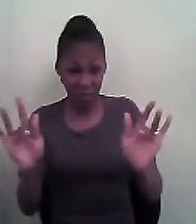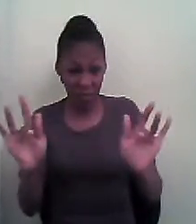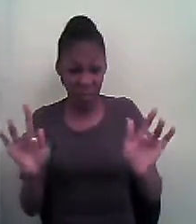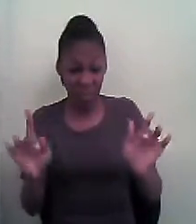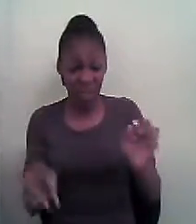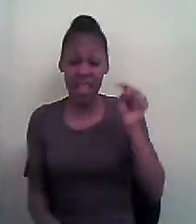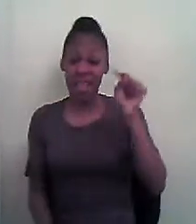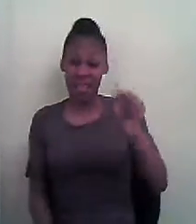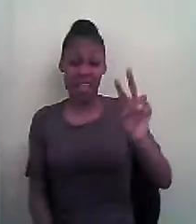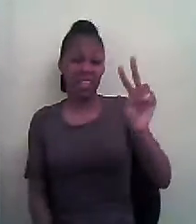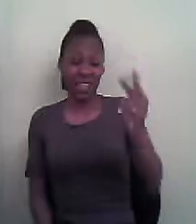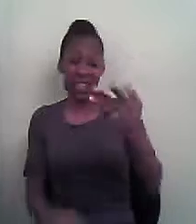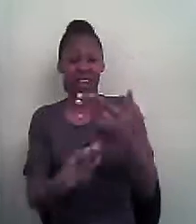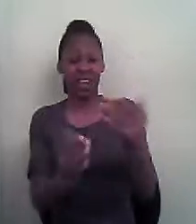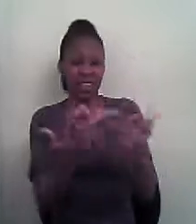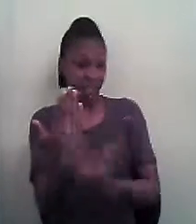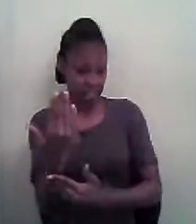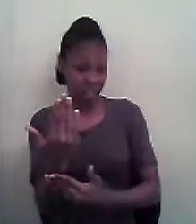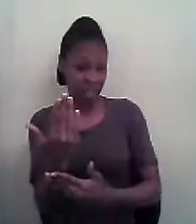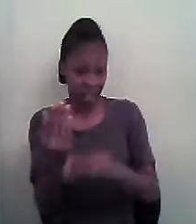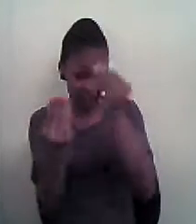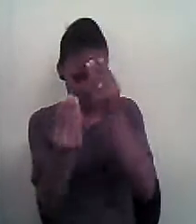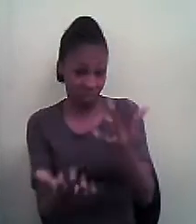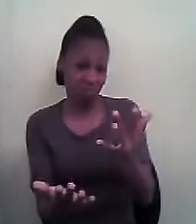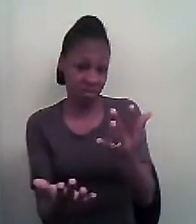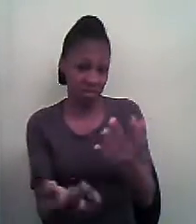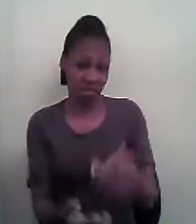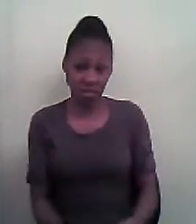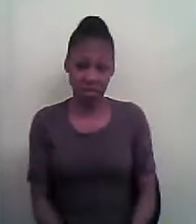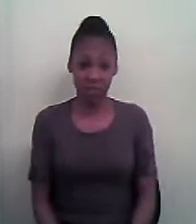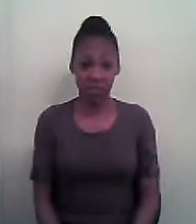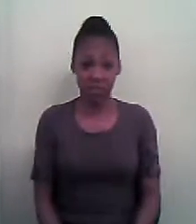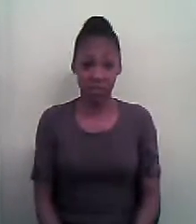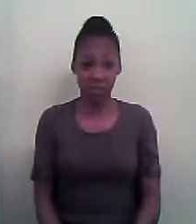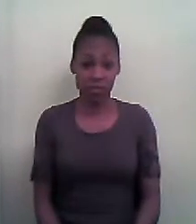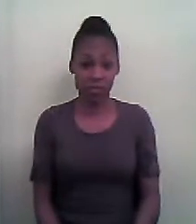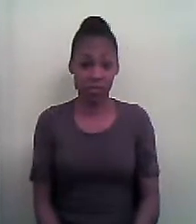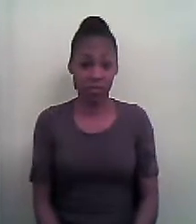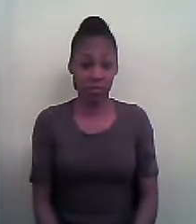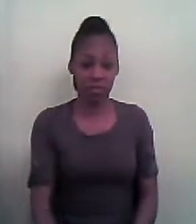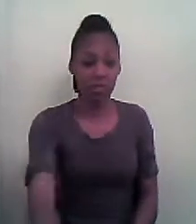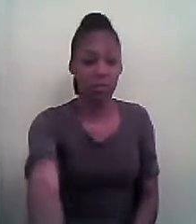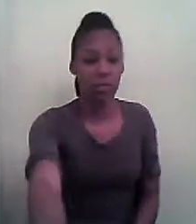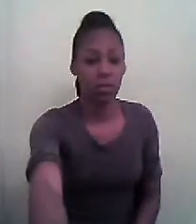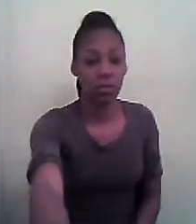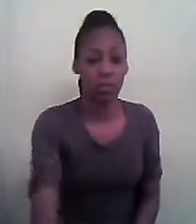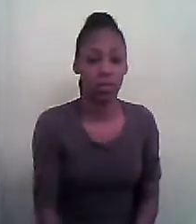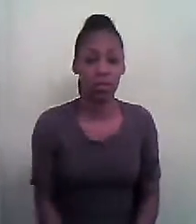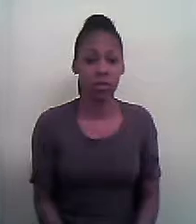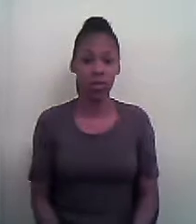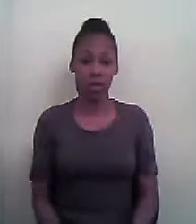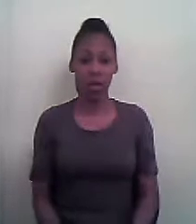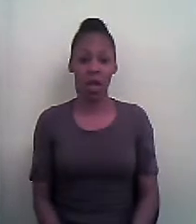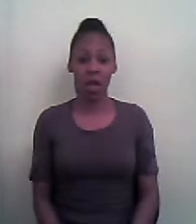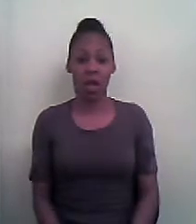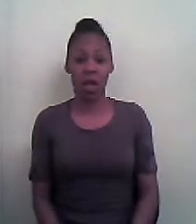and to realize that there is a quality information on some of these issues that they're reading about in their books, that they are real issues that people are writing